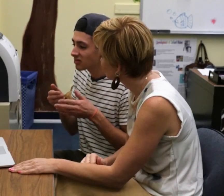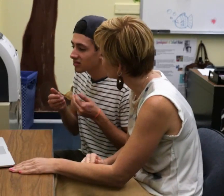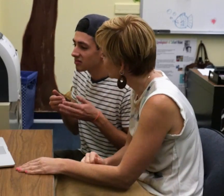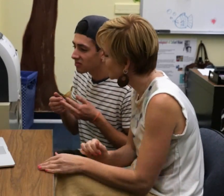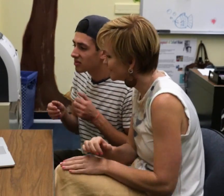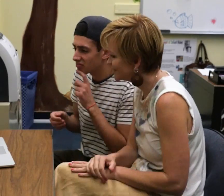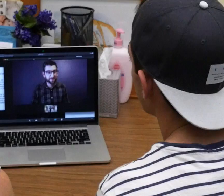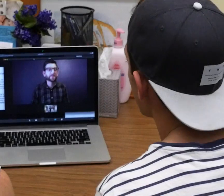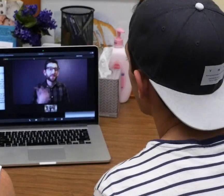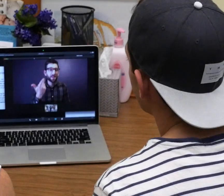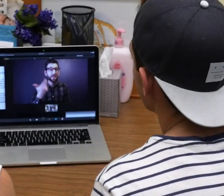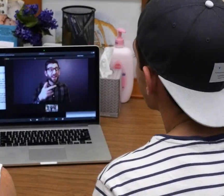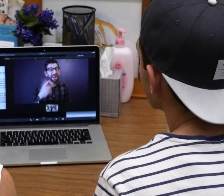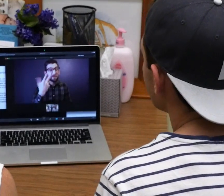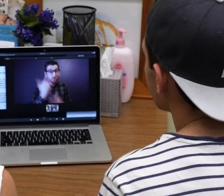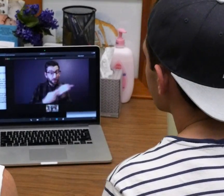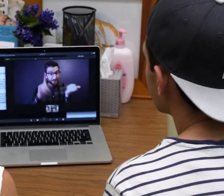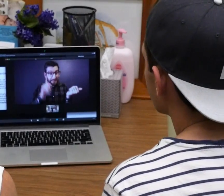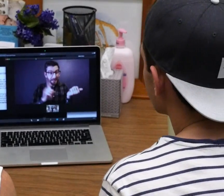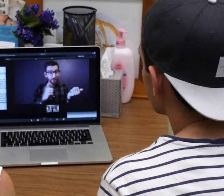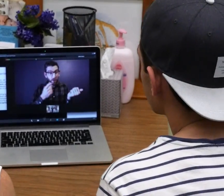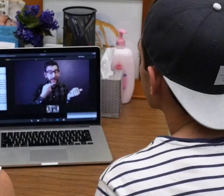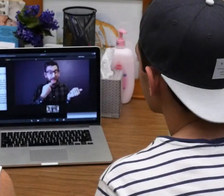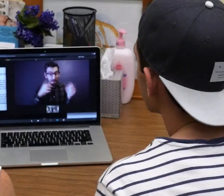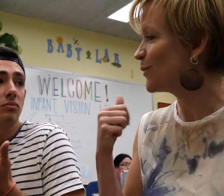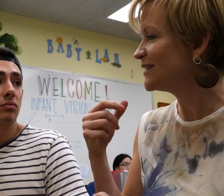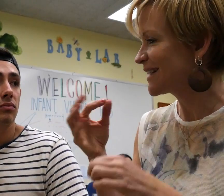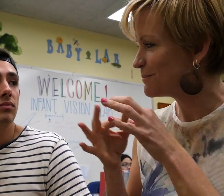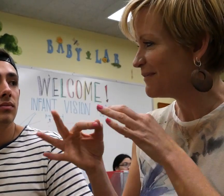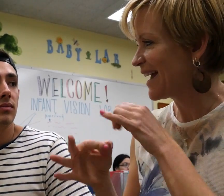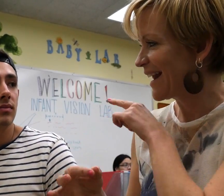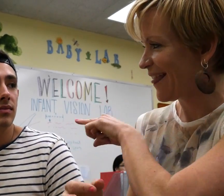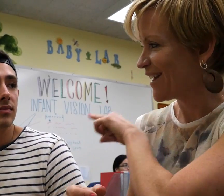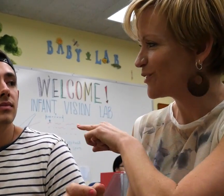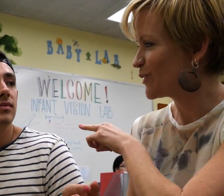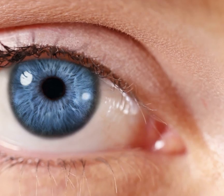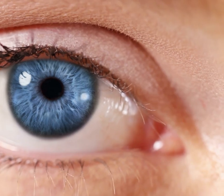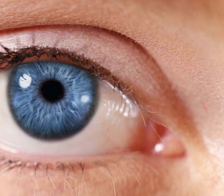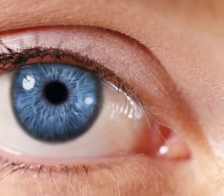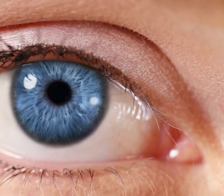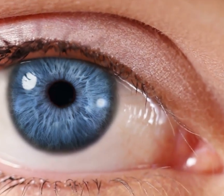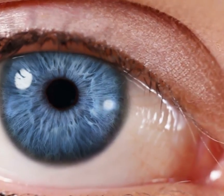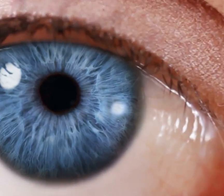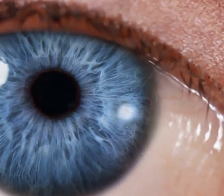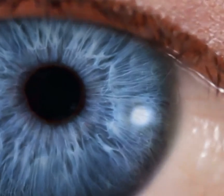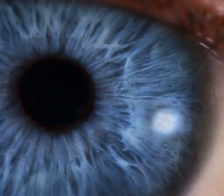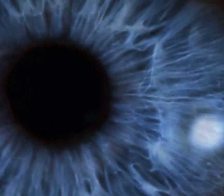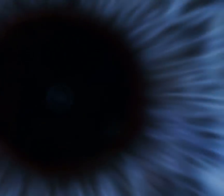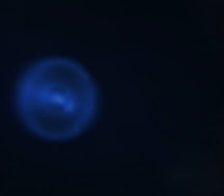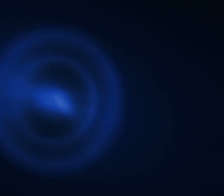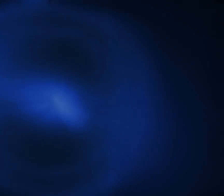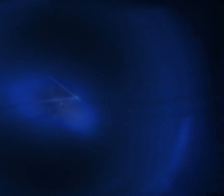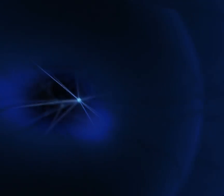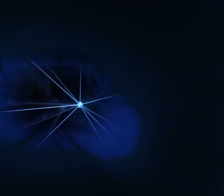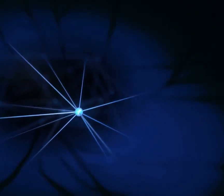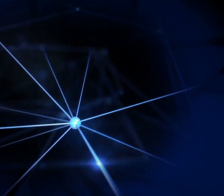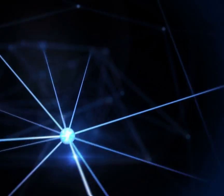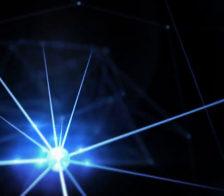deaf adults have more sensitive peripheral vision than hearing people. RAYNE BOSWIRTH Bosworth wants to know how early that enhanced visual